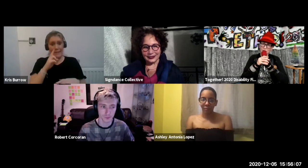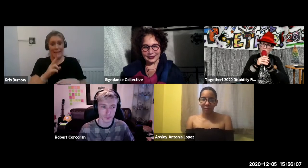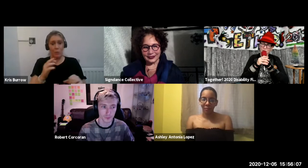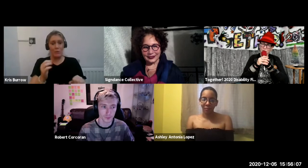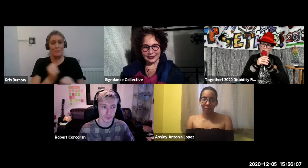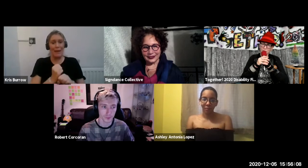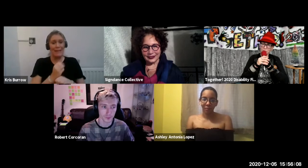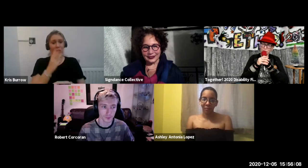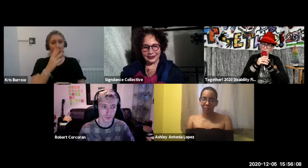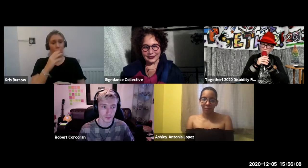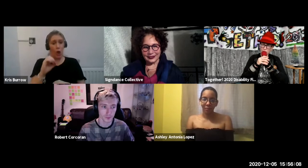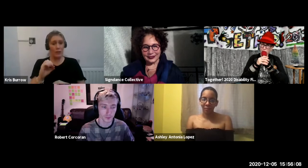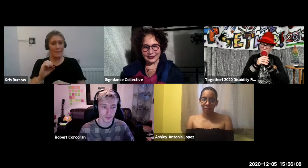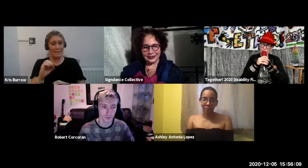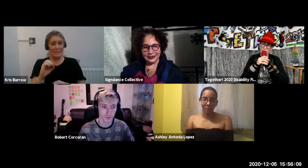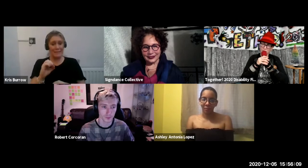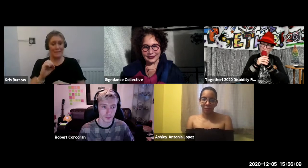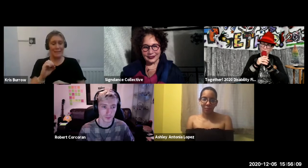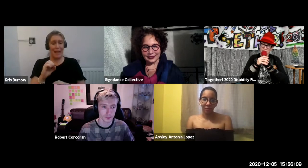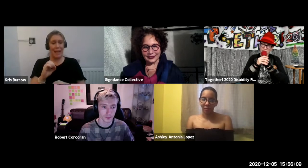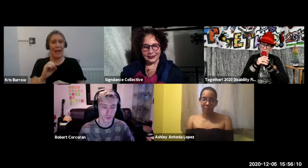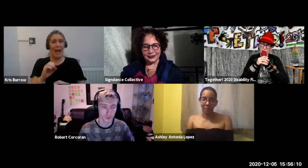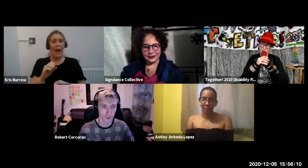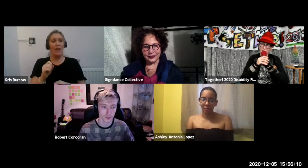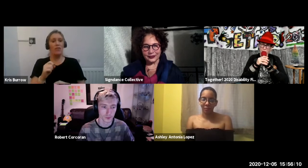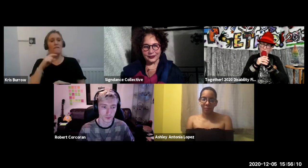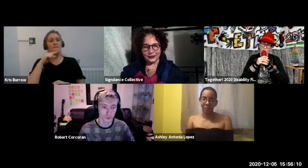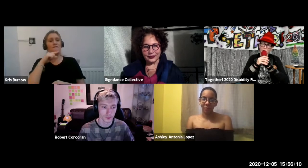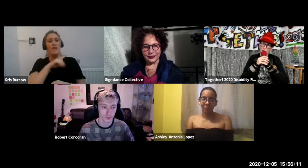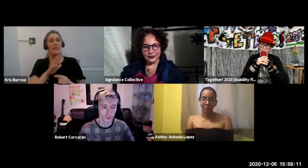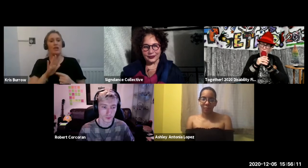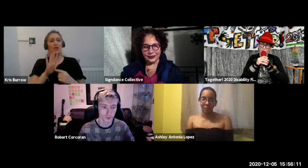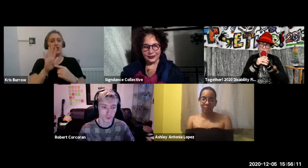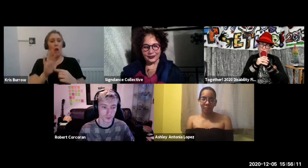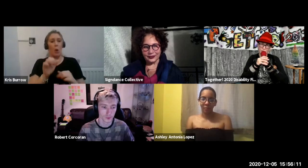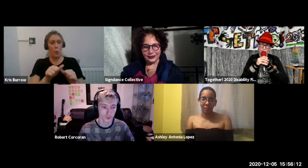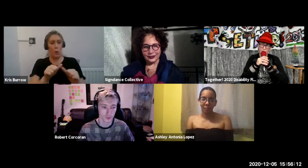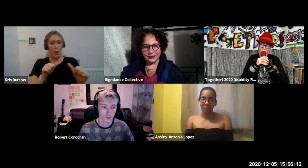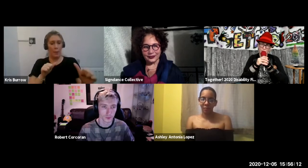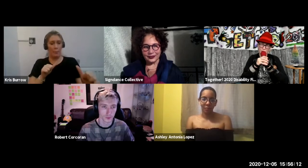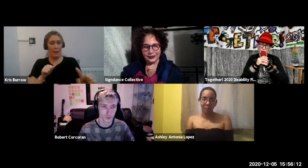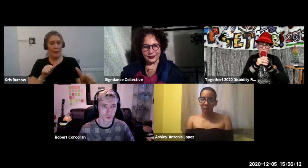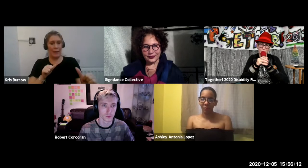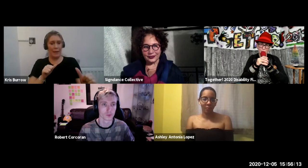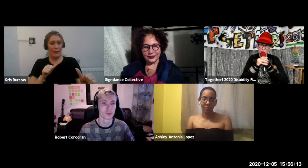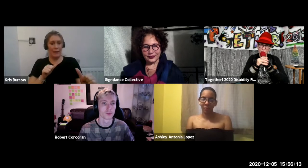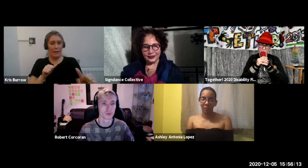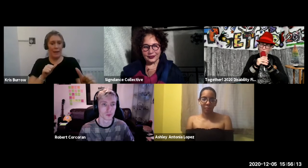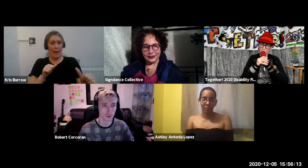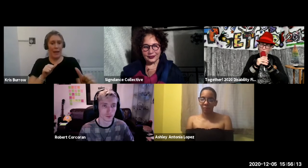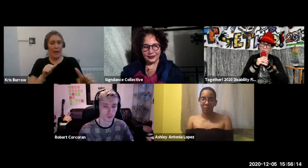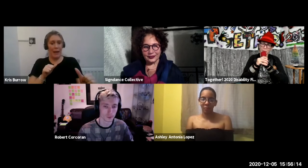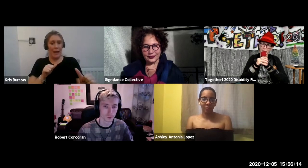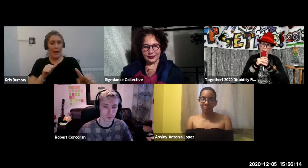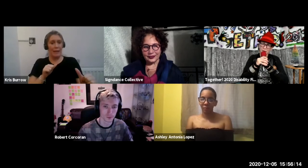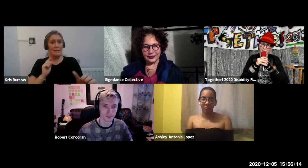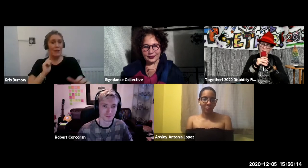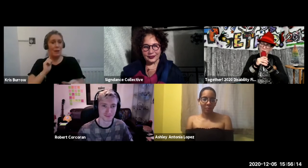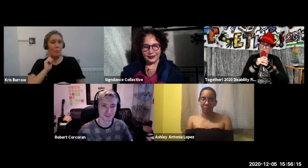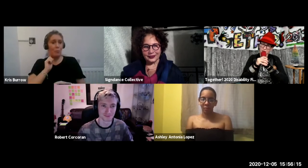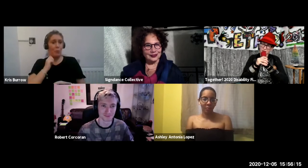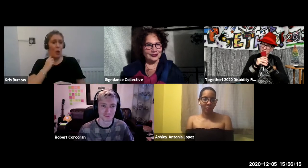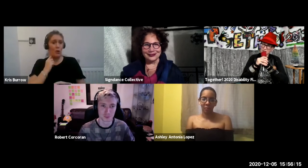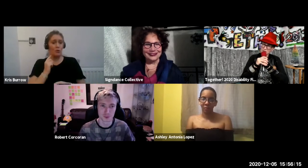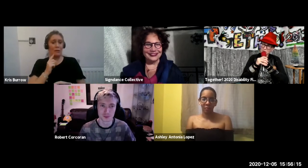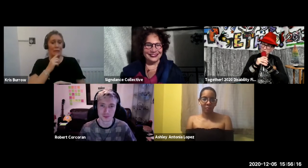30s, and the Freak Show company end up turning on the people that have exploited them and murdering them.